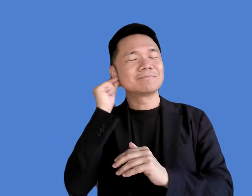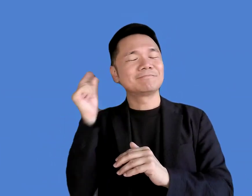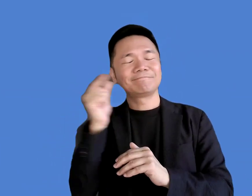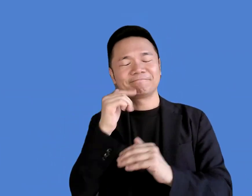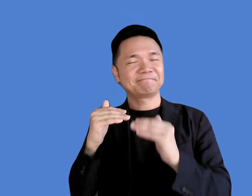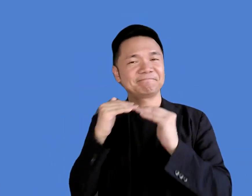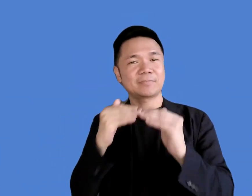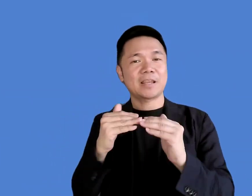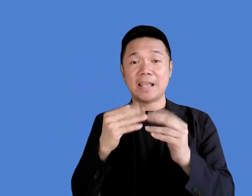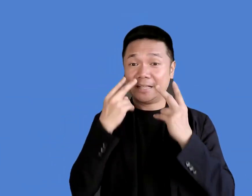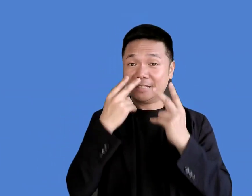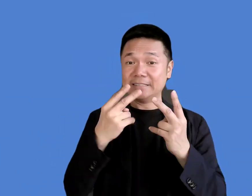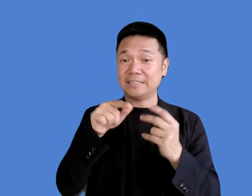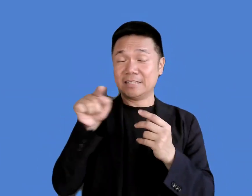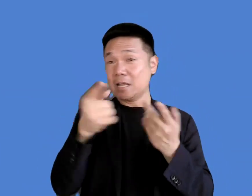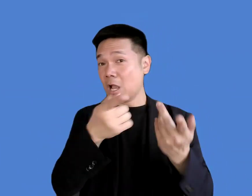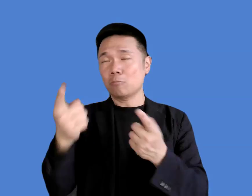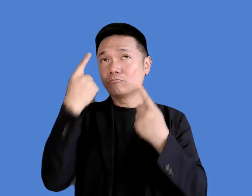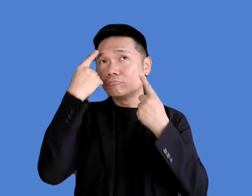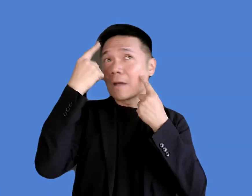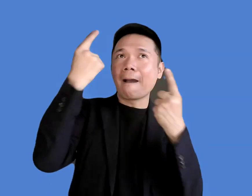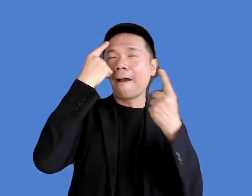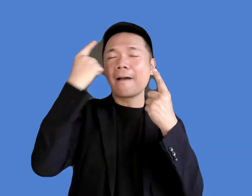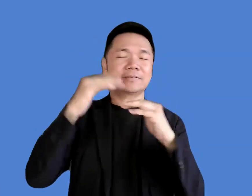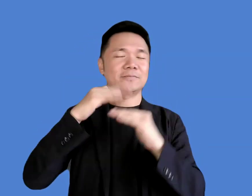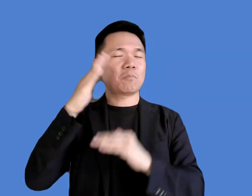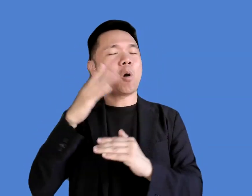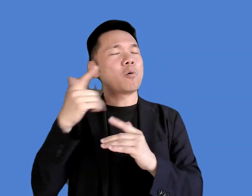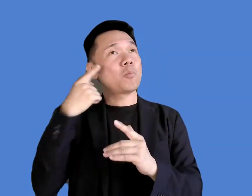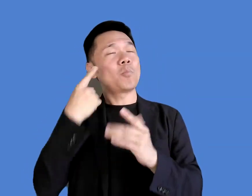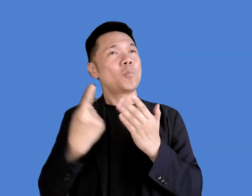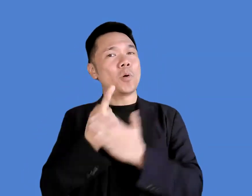hopefully ideate and co-create new solutions at that point.